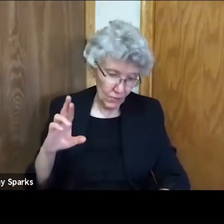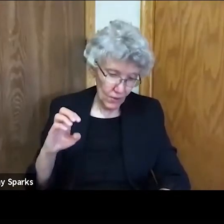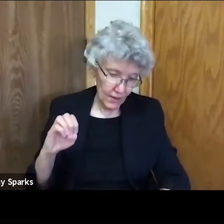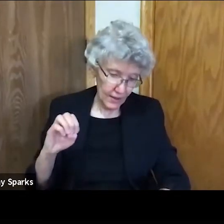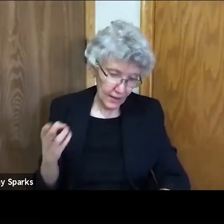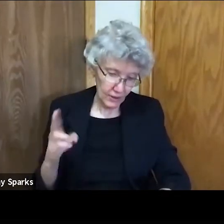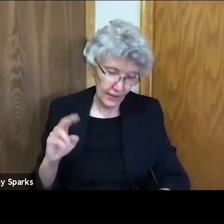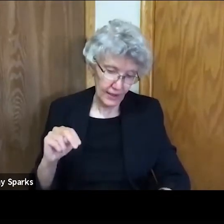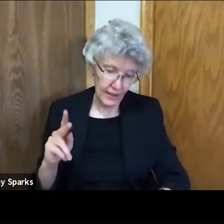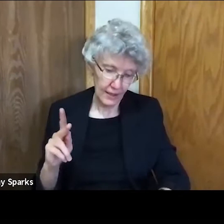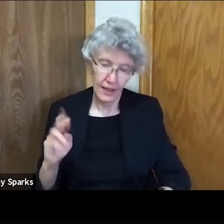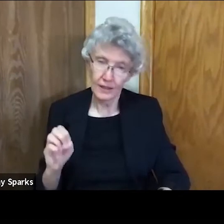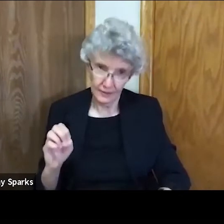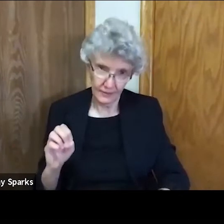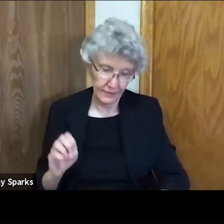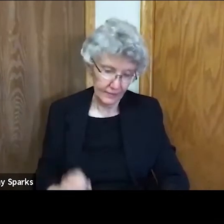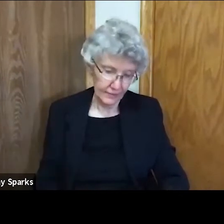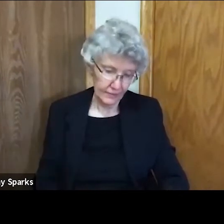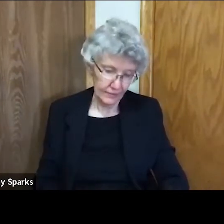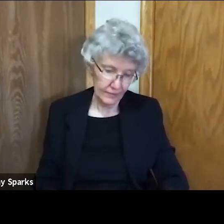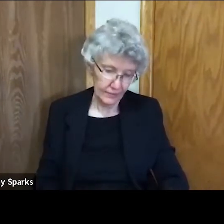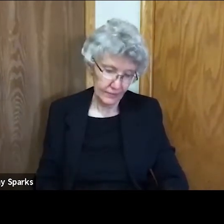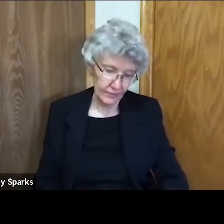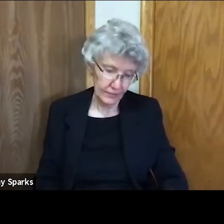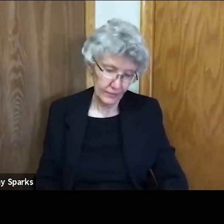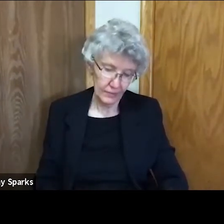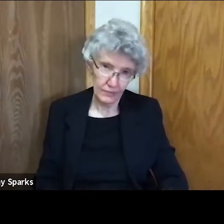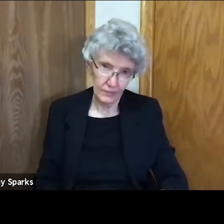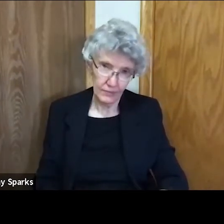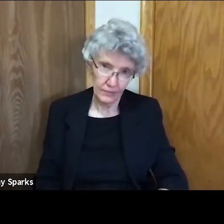Grandma and Grandpa Ranky.